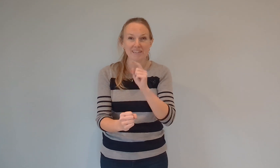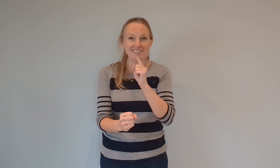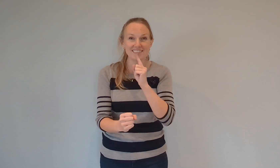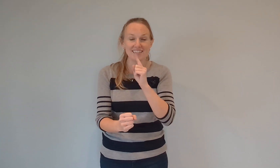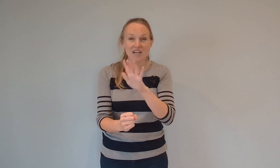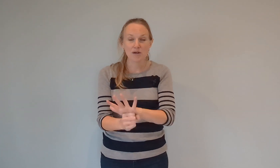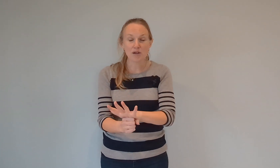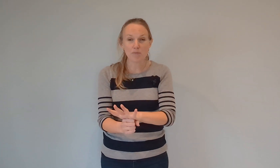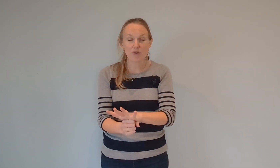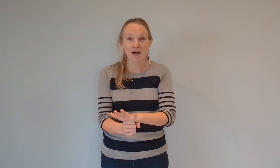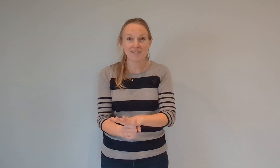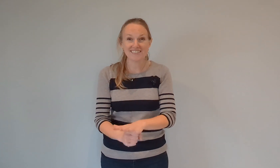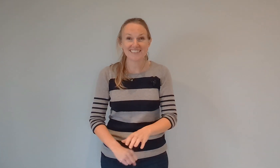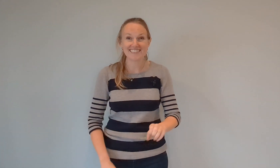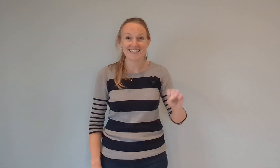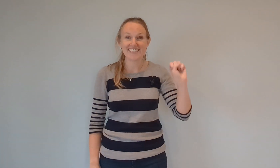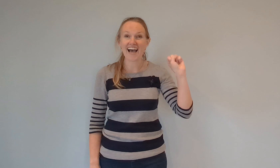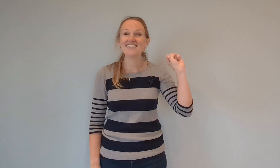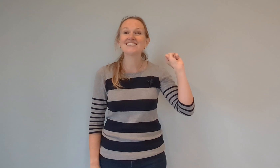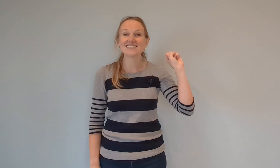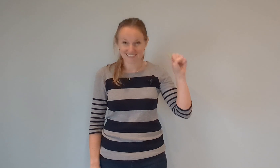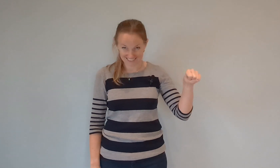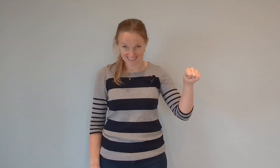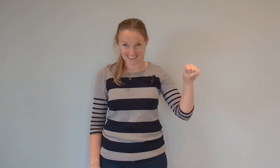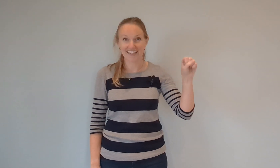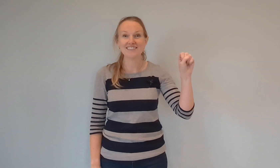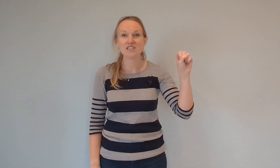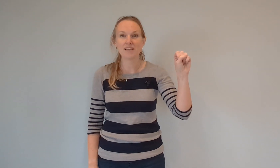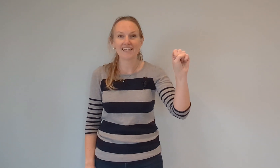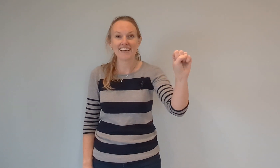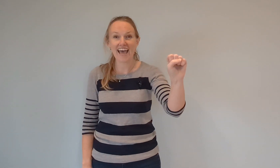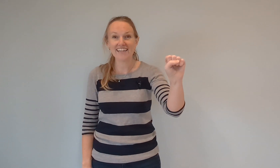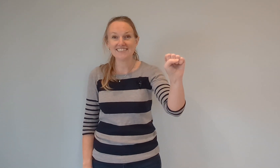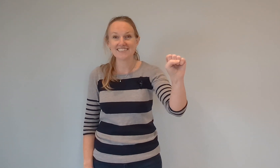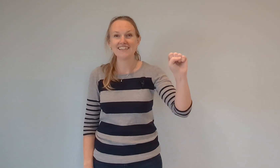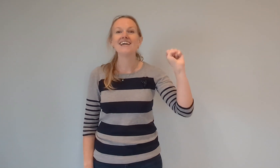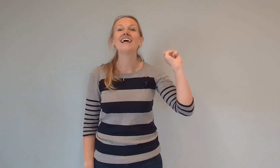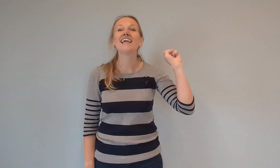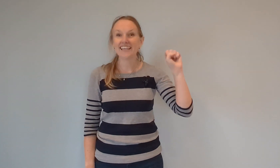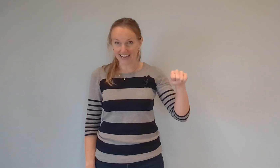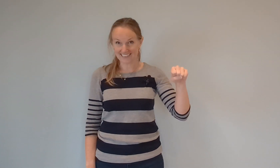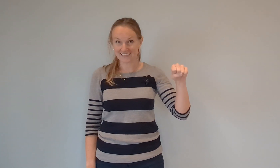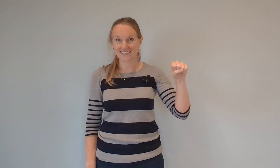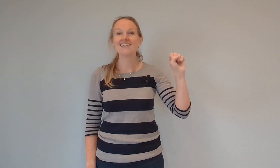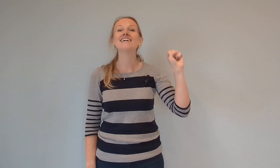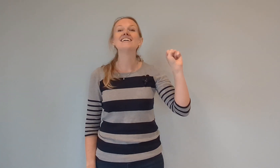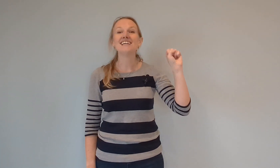promise. Your promise is yes. Okay, so you're making an S. Yes.